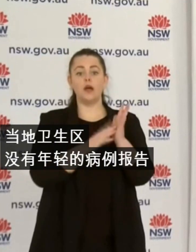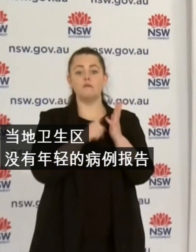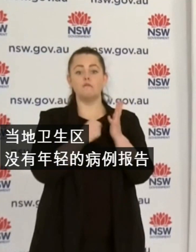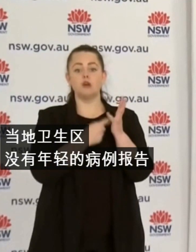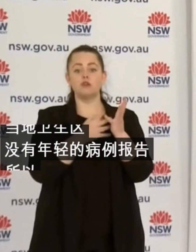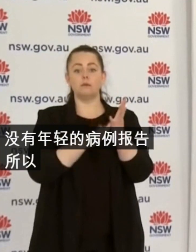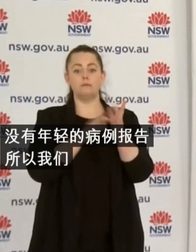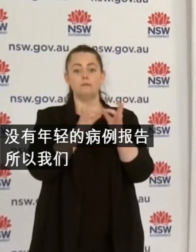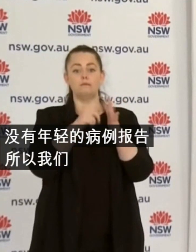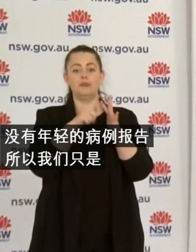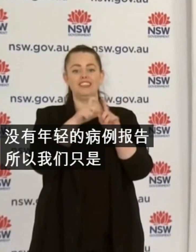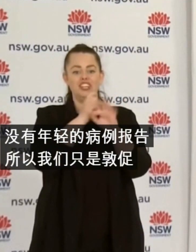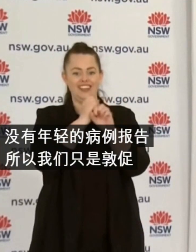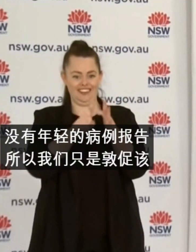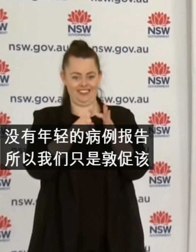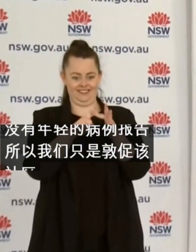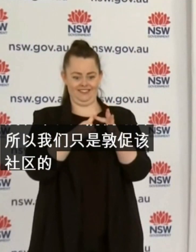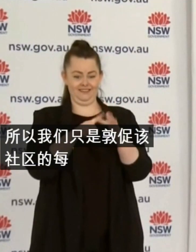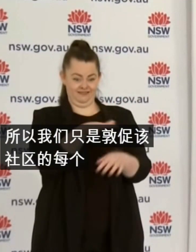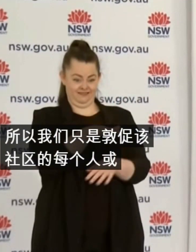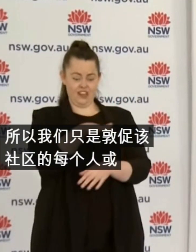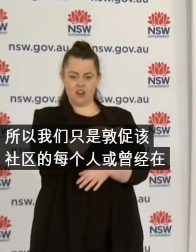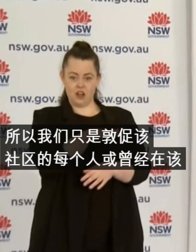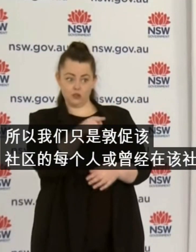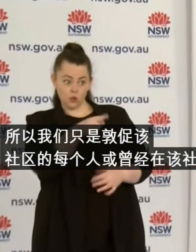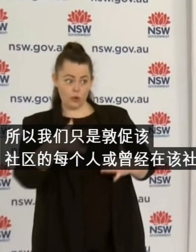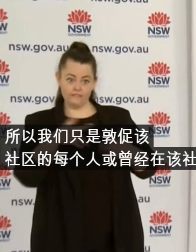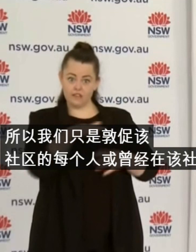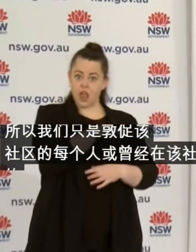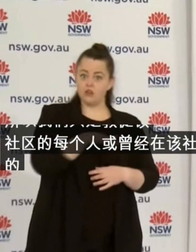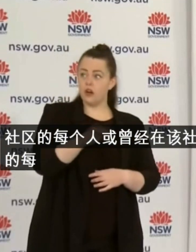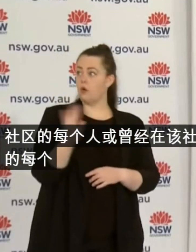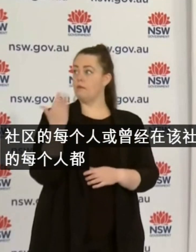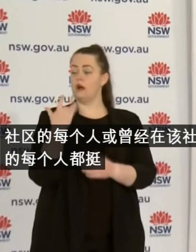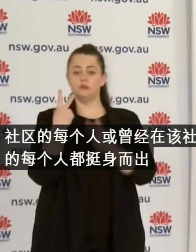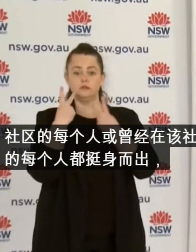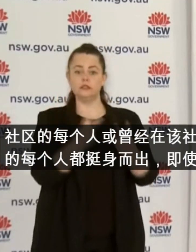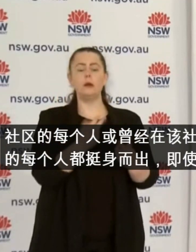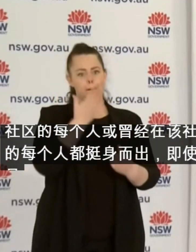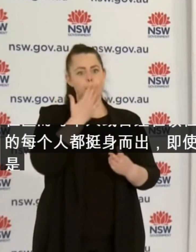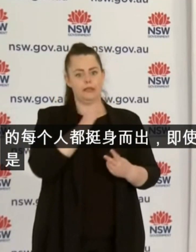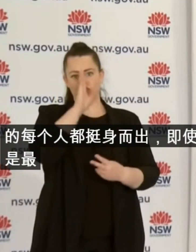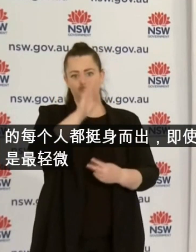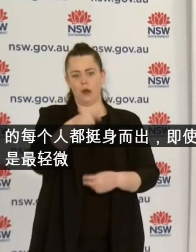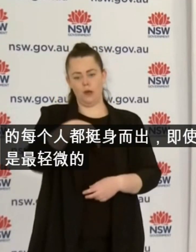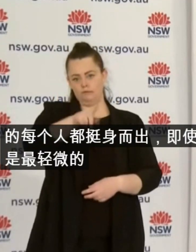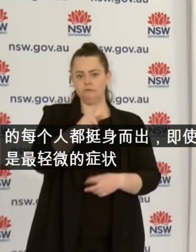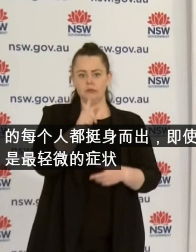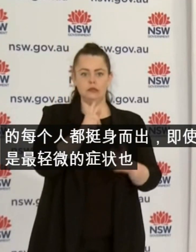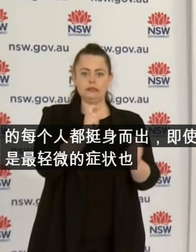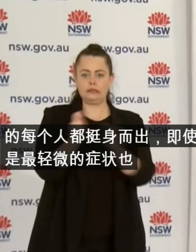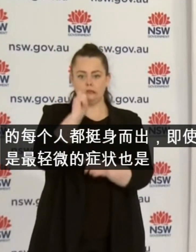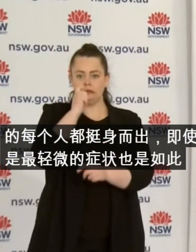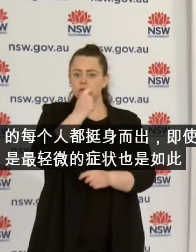reported in Young, so we're just urging everybody in that community or have been in that community to come forward for testing with even the mildest of